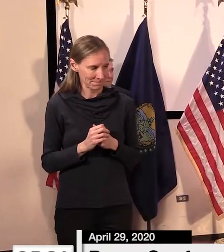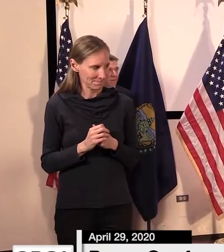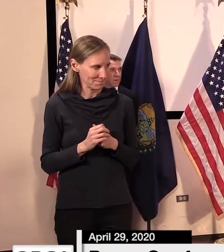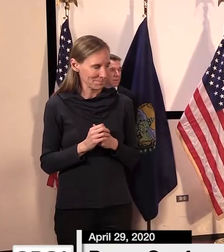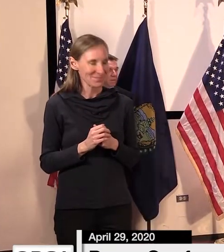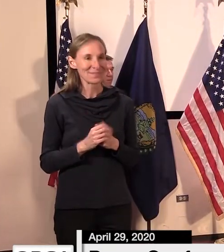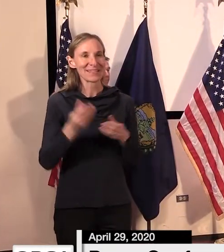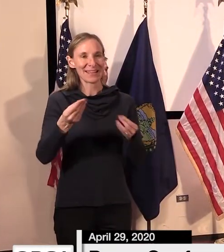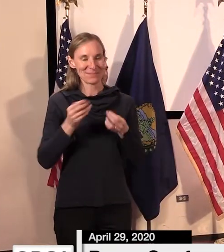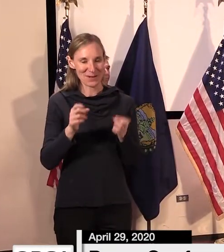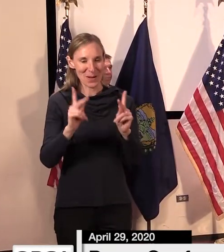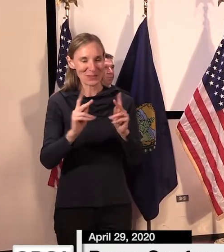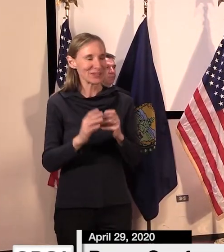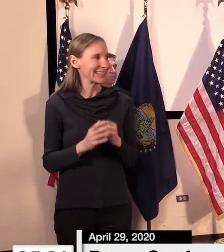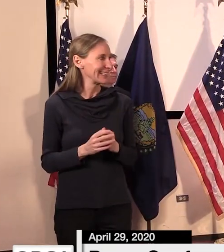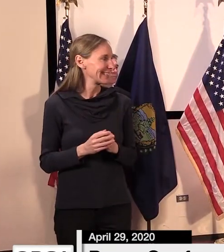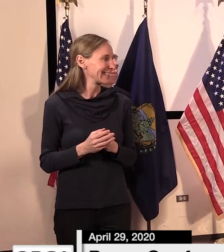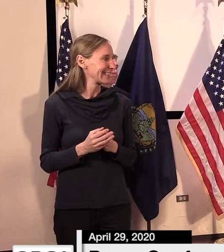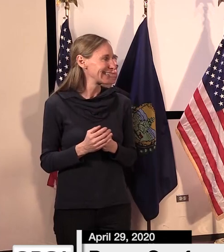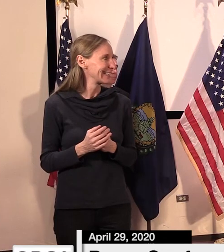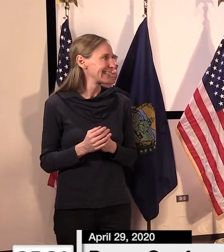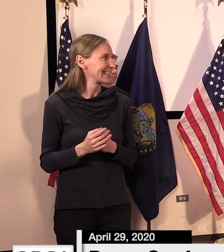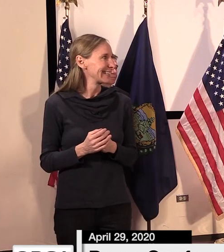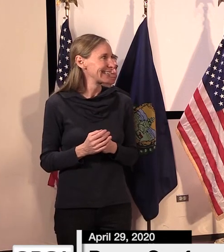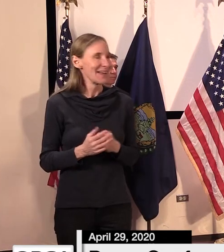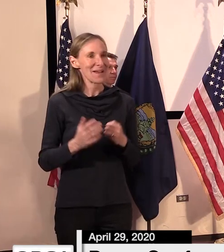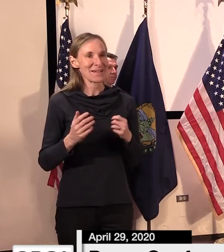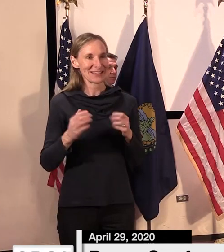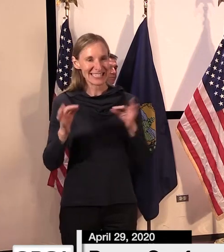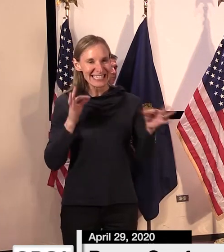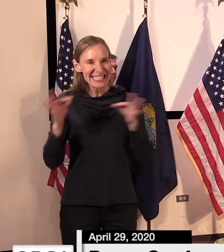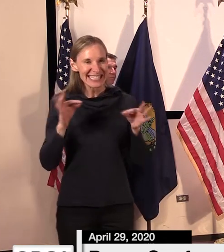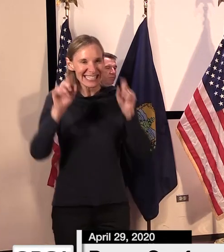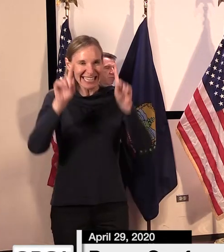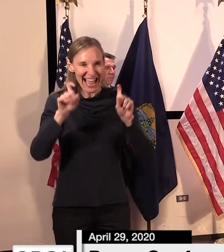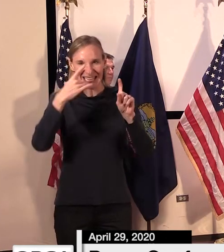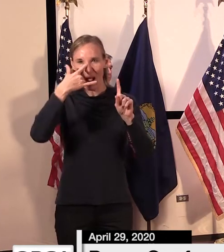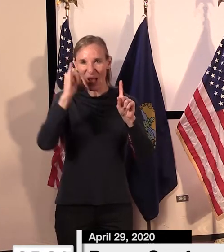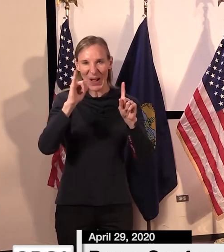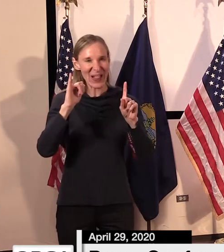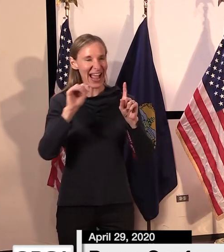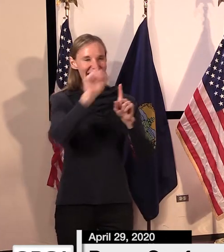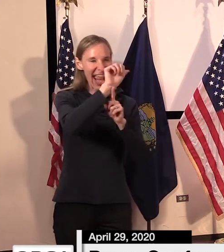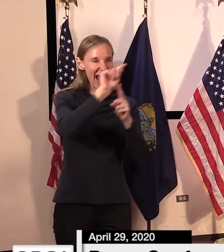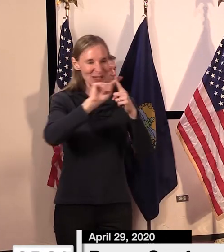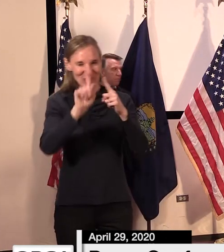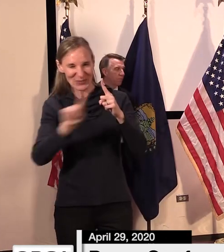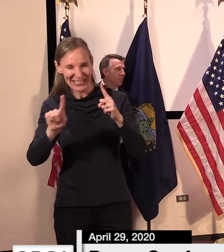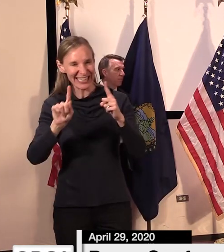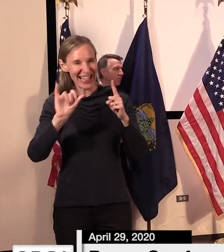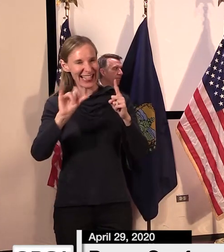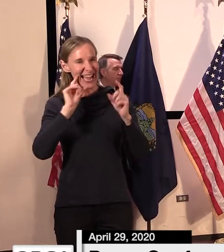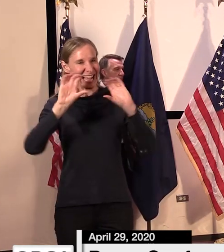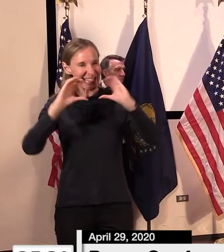Gives me an opportunity to do my testing from A to Z course in 1 minute or